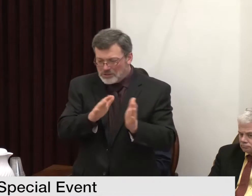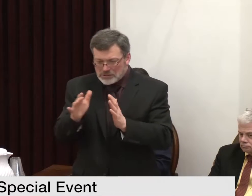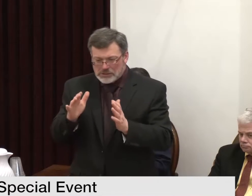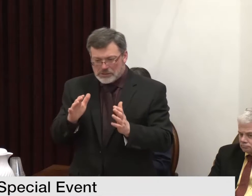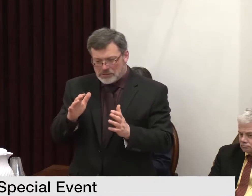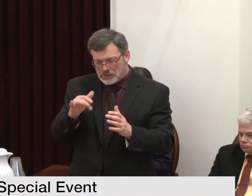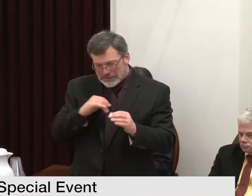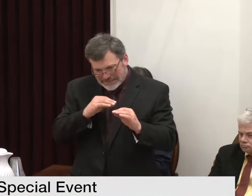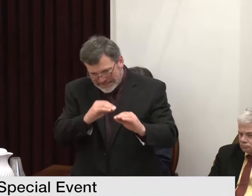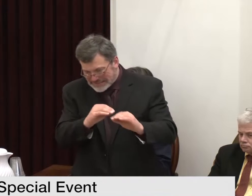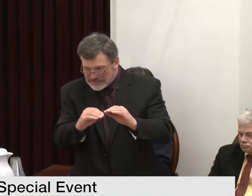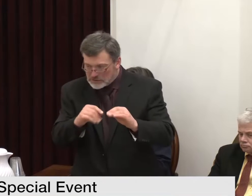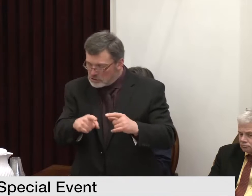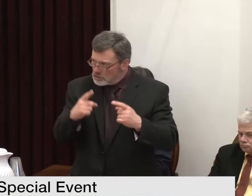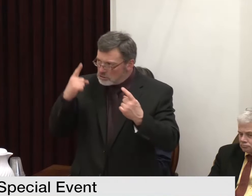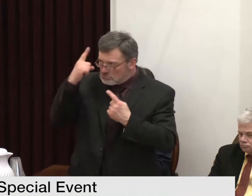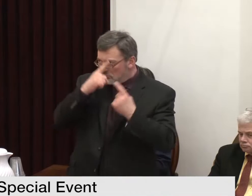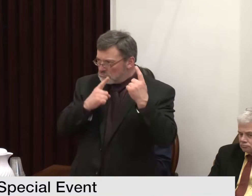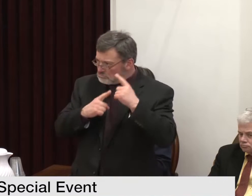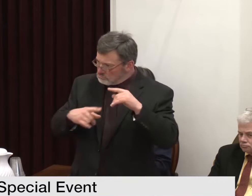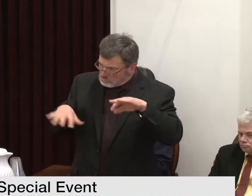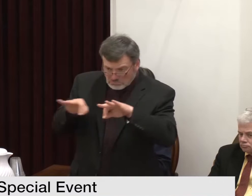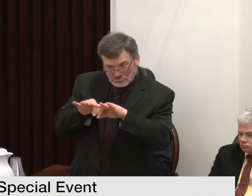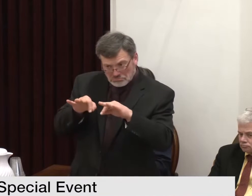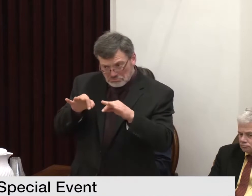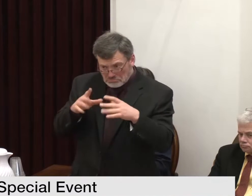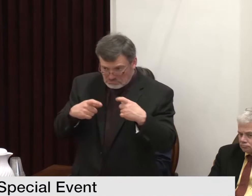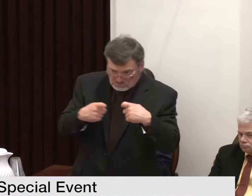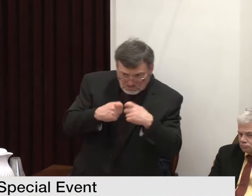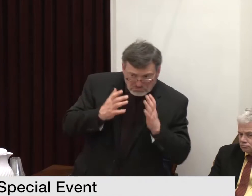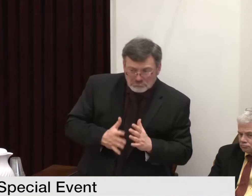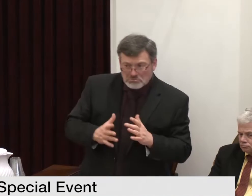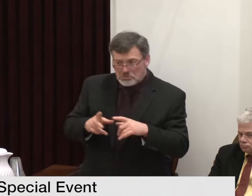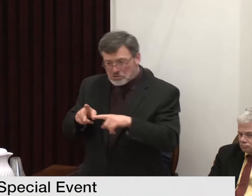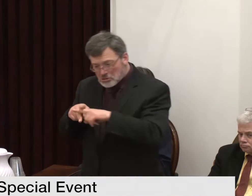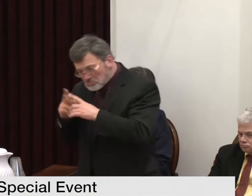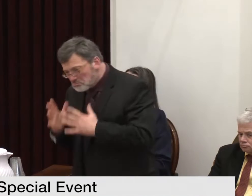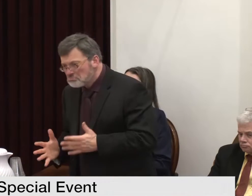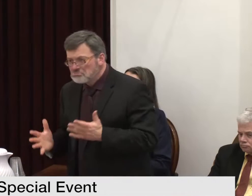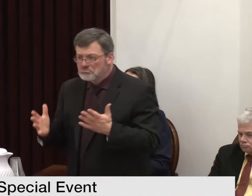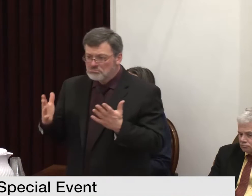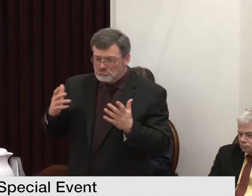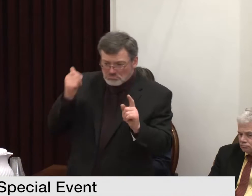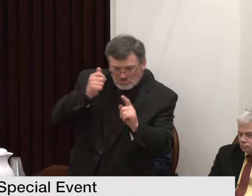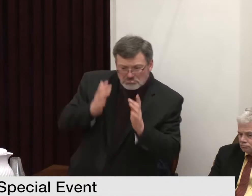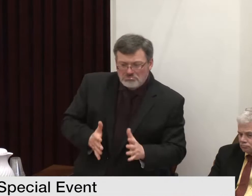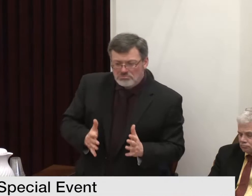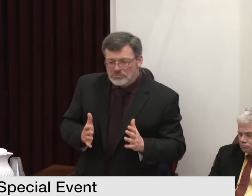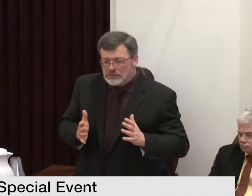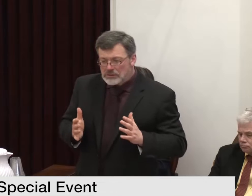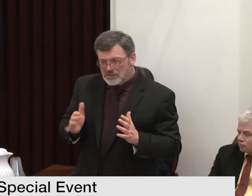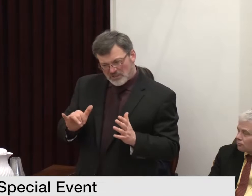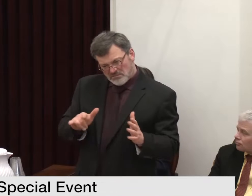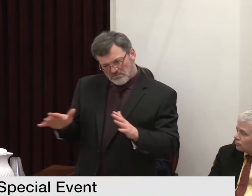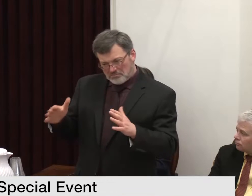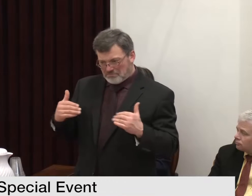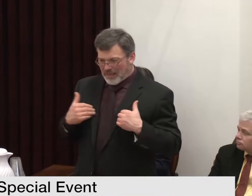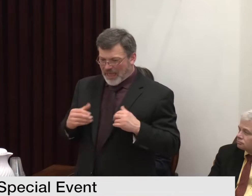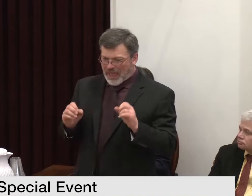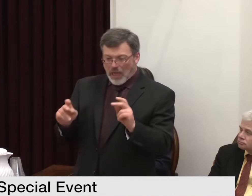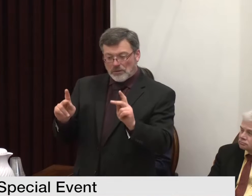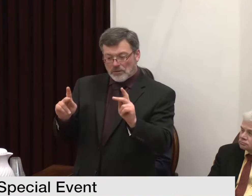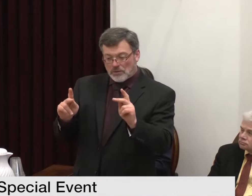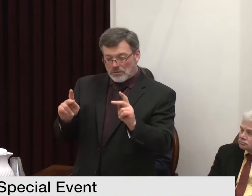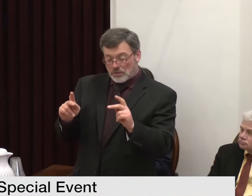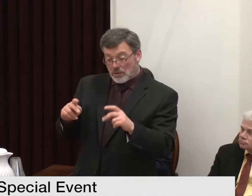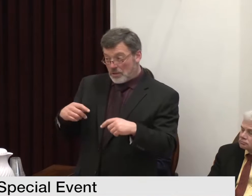So let's get to them earlier and show them the opportunities. If we fund CTE centers directly, we can put